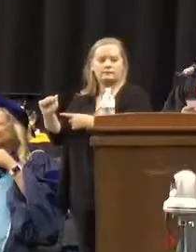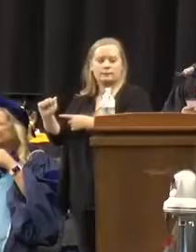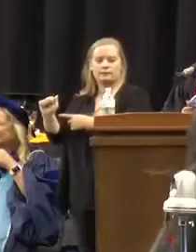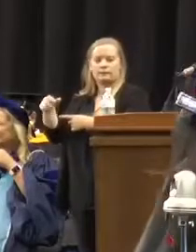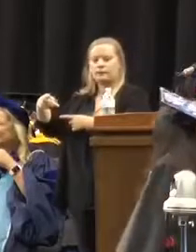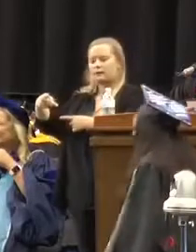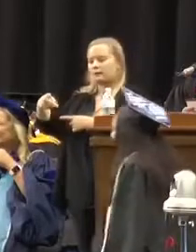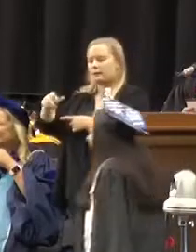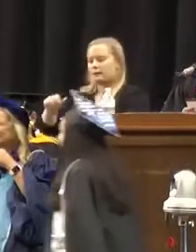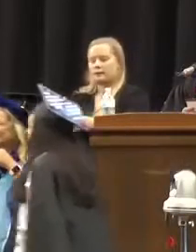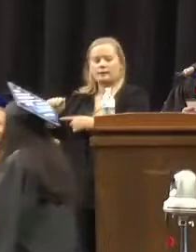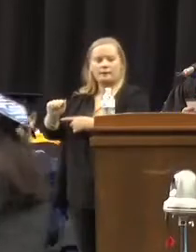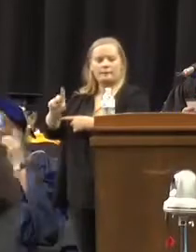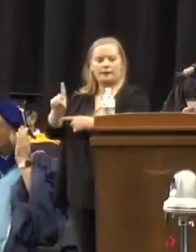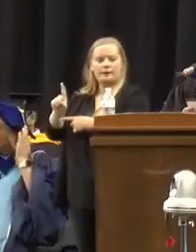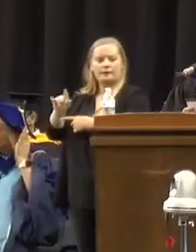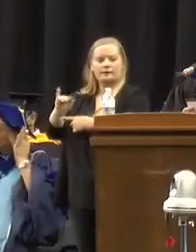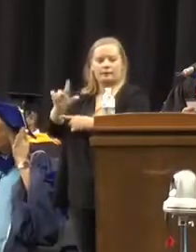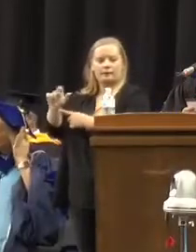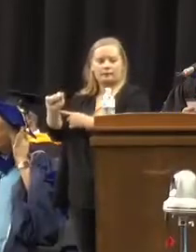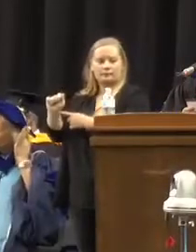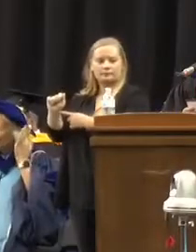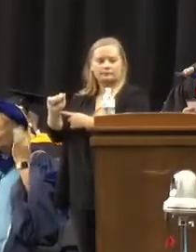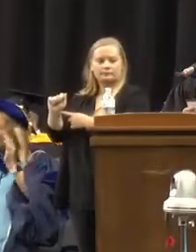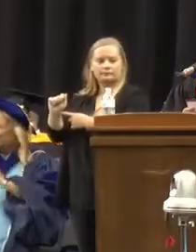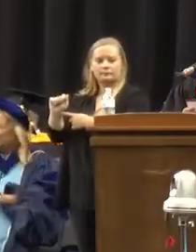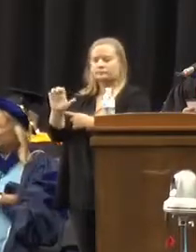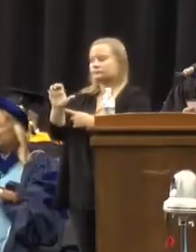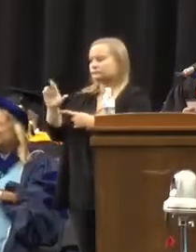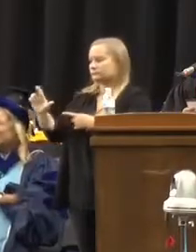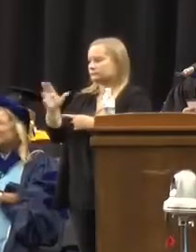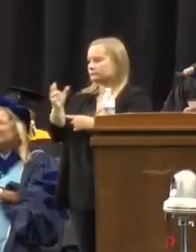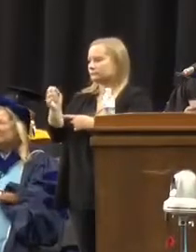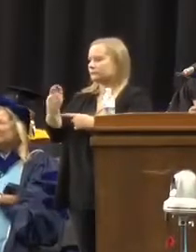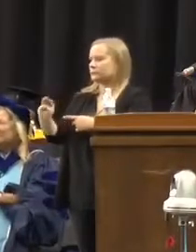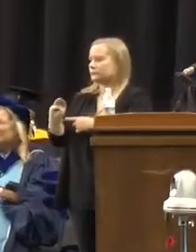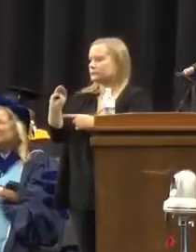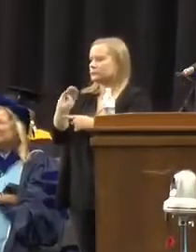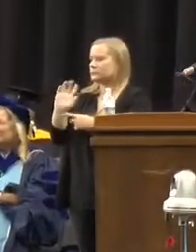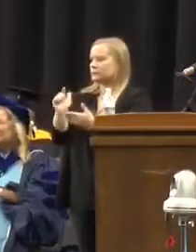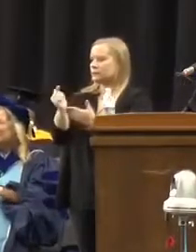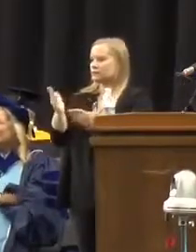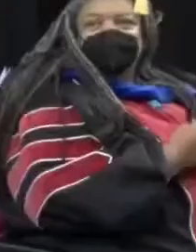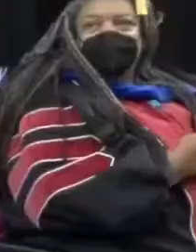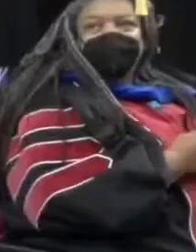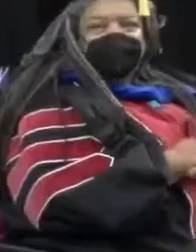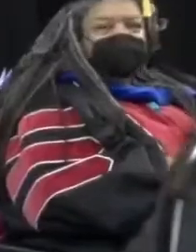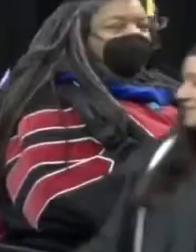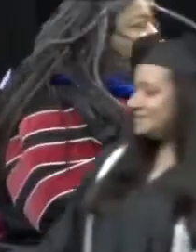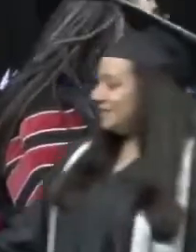Melissa E. Padilla, Crimson Scholar graduate, meritorious graduate.